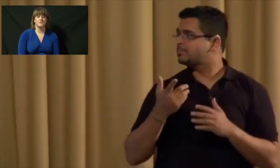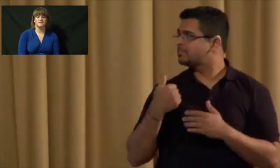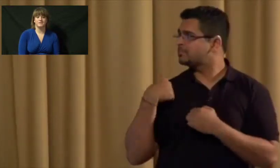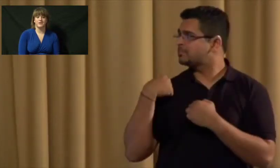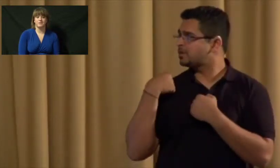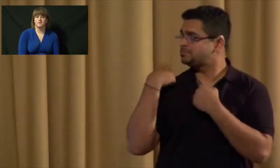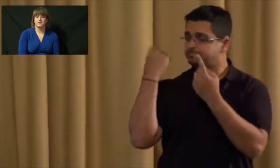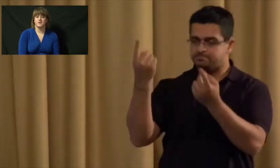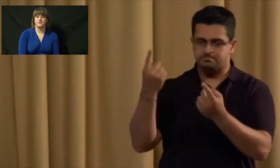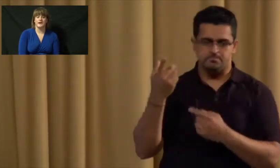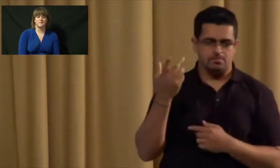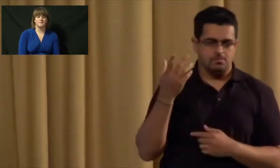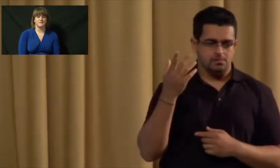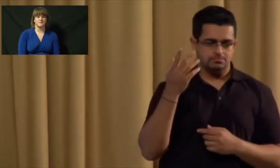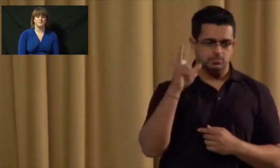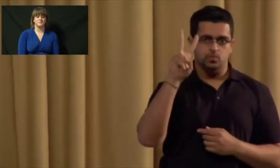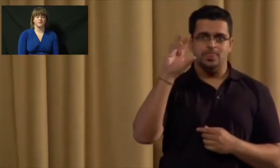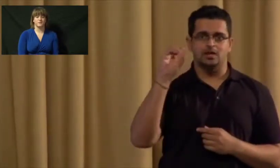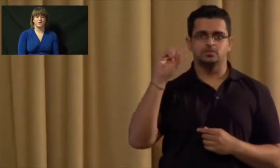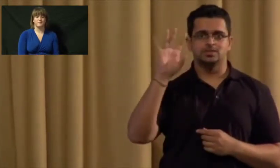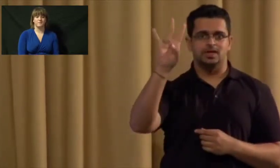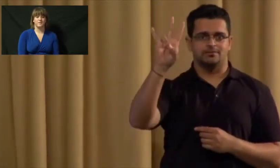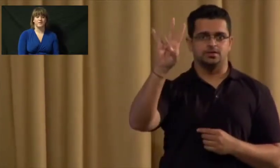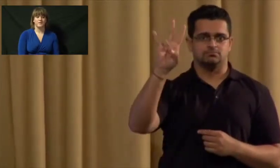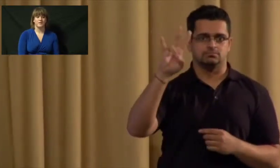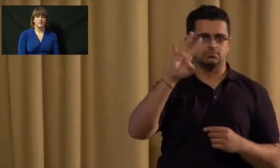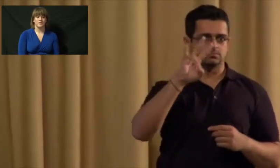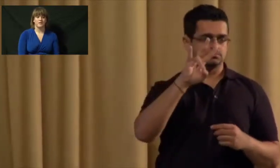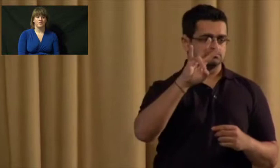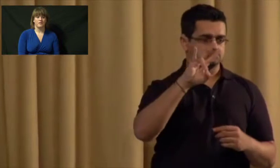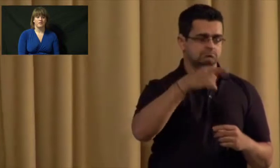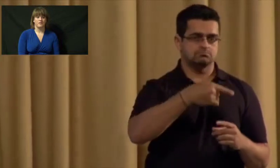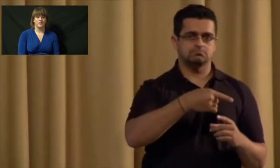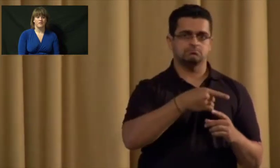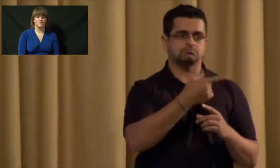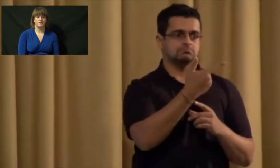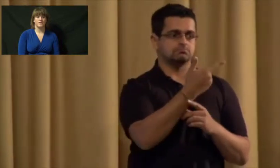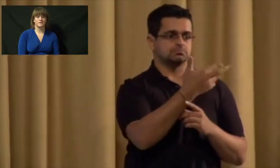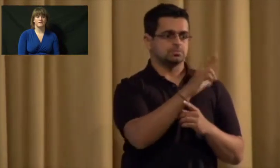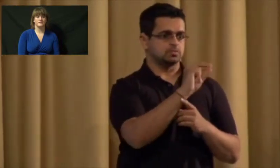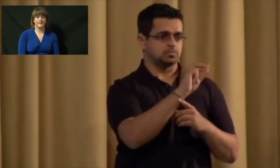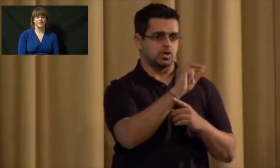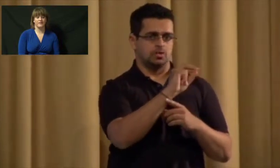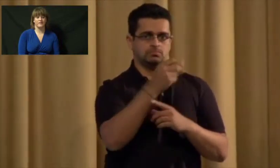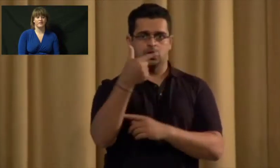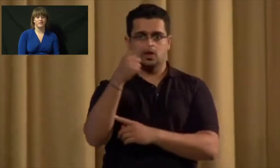influenced the peer-to-peer aspect of this program. In 2007,